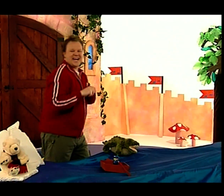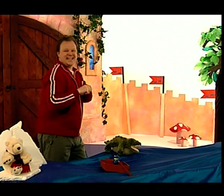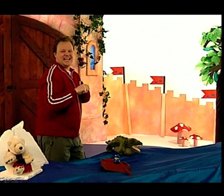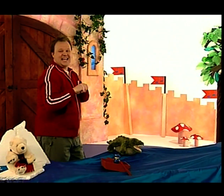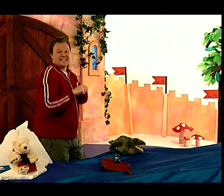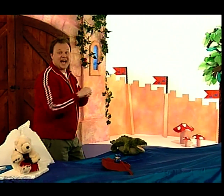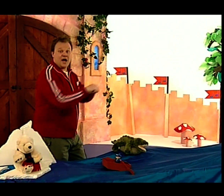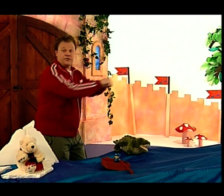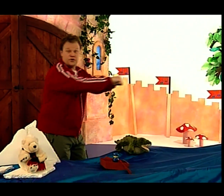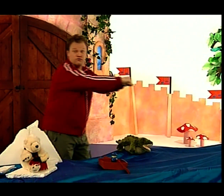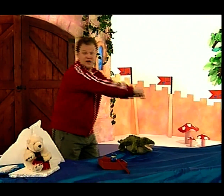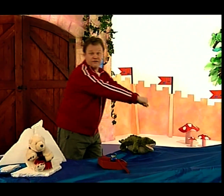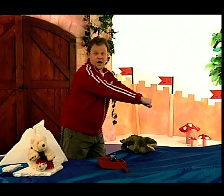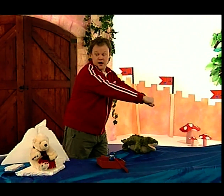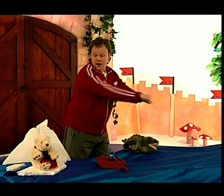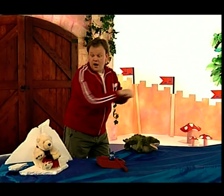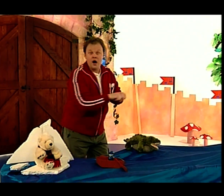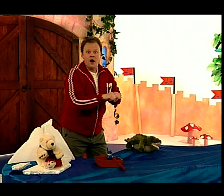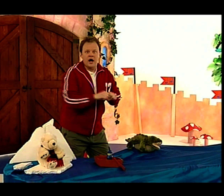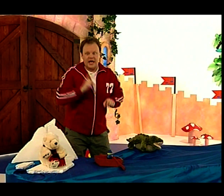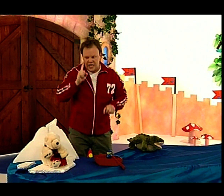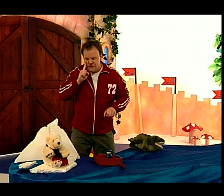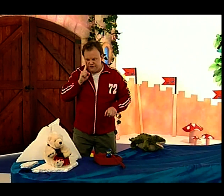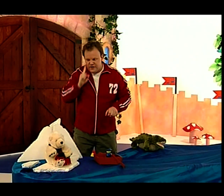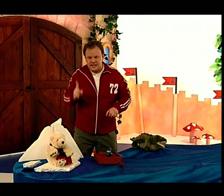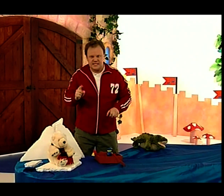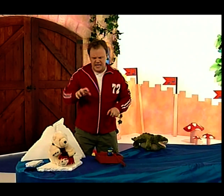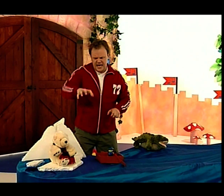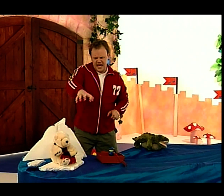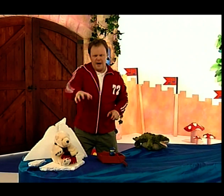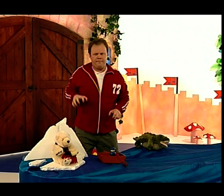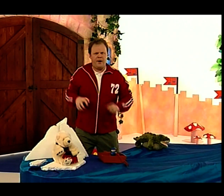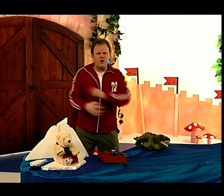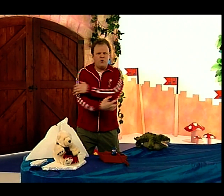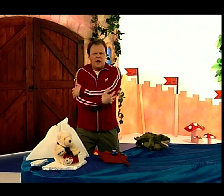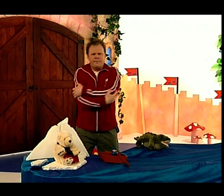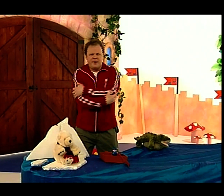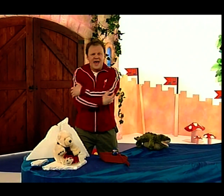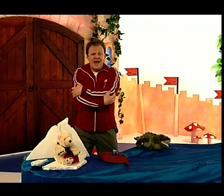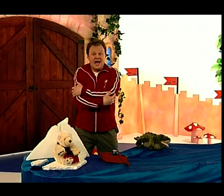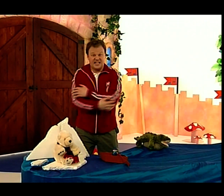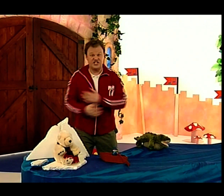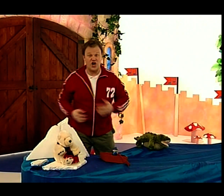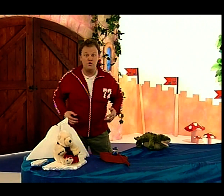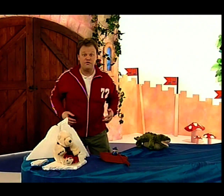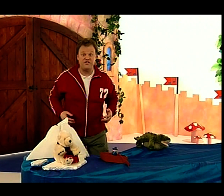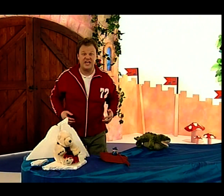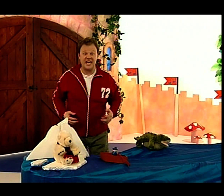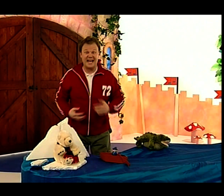gently down the river. If you see a polar bear, don't forget to